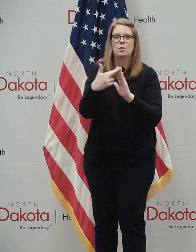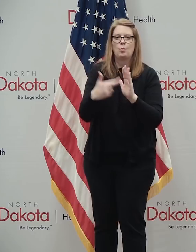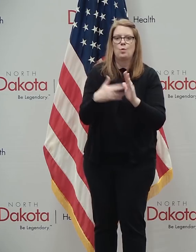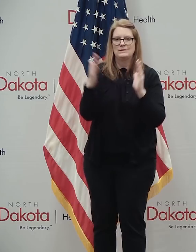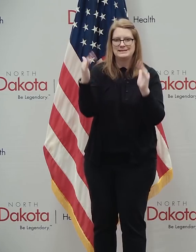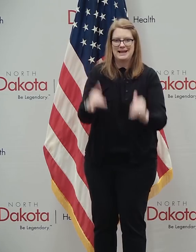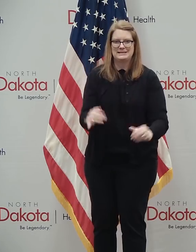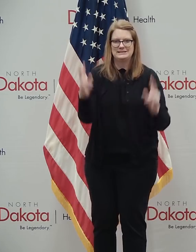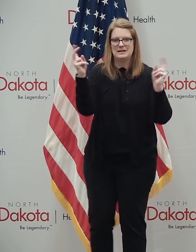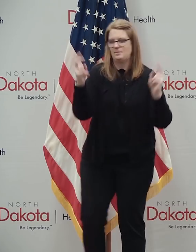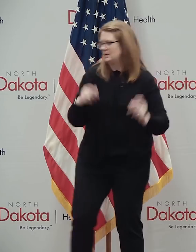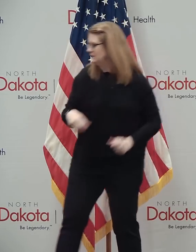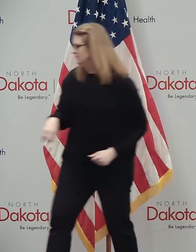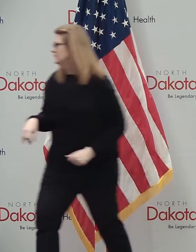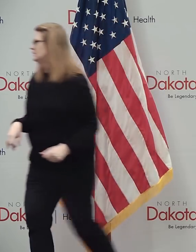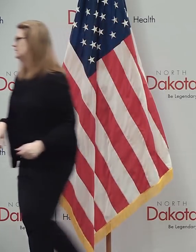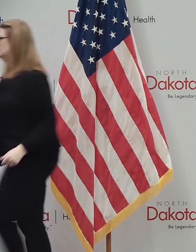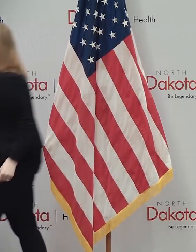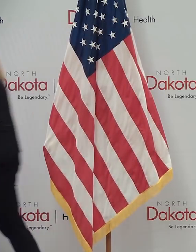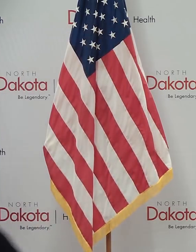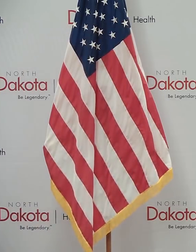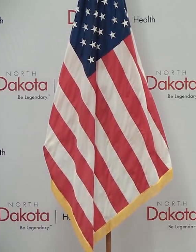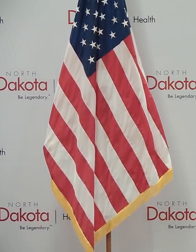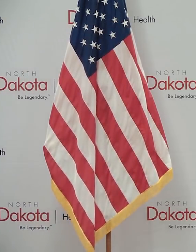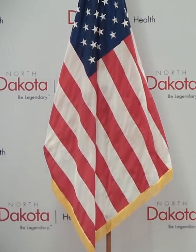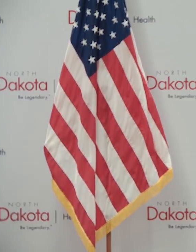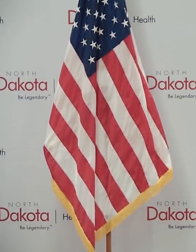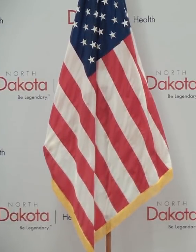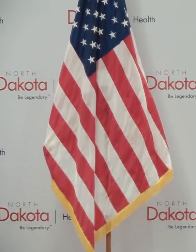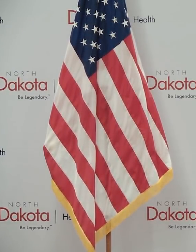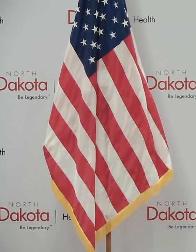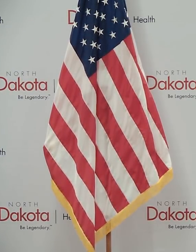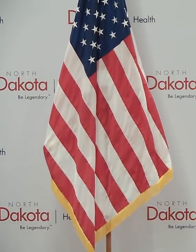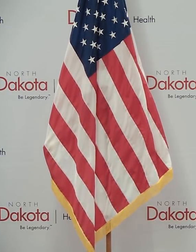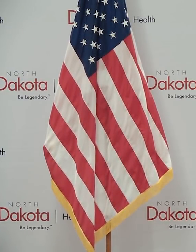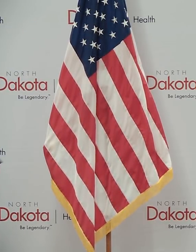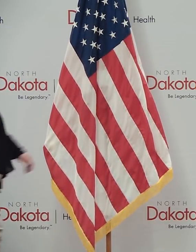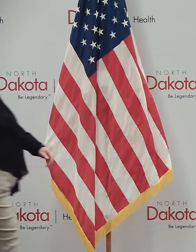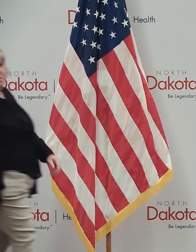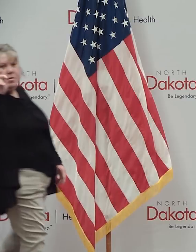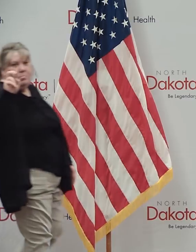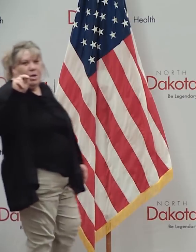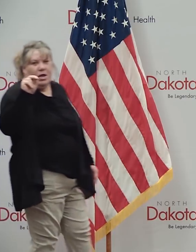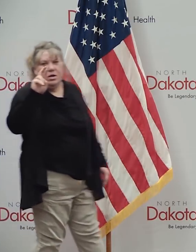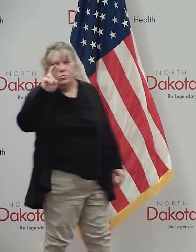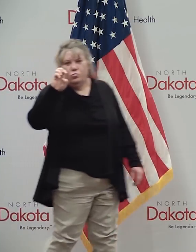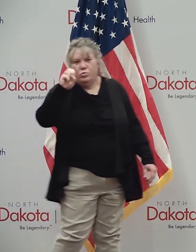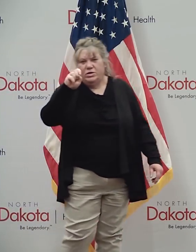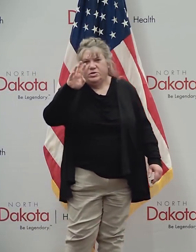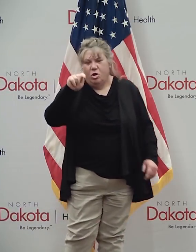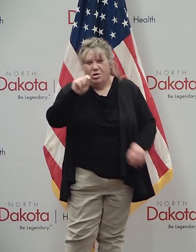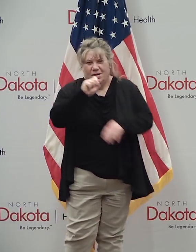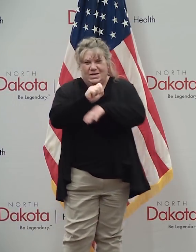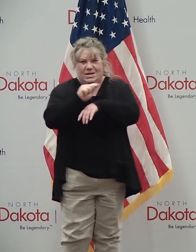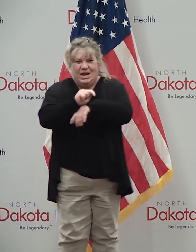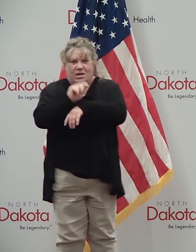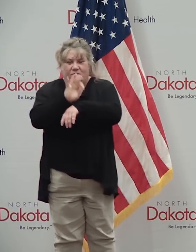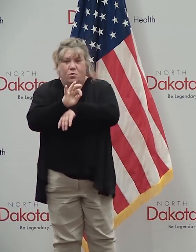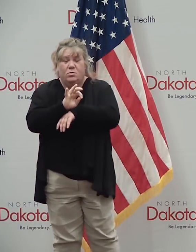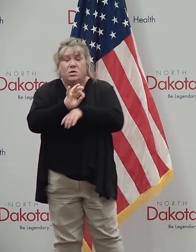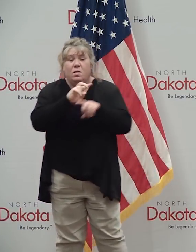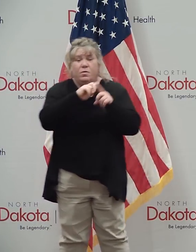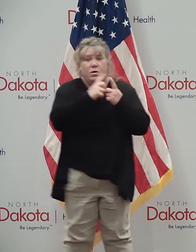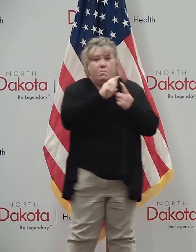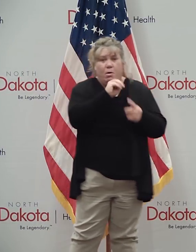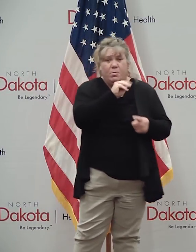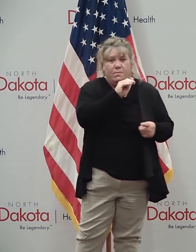topic is the Bakken Restart Task Force update. Already been announced today, but the Department of Mineral